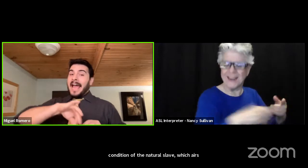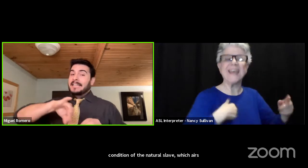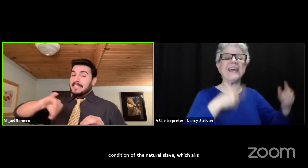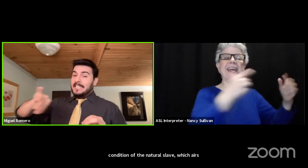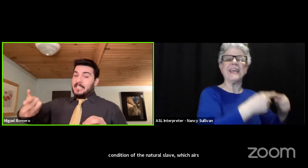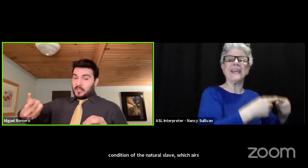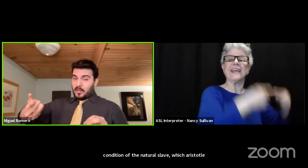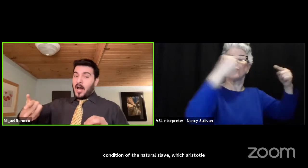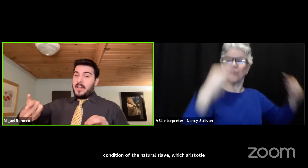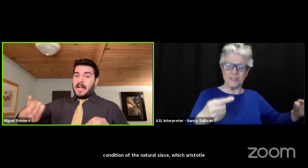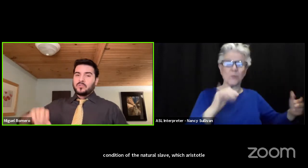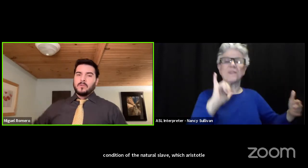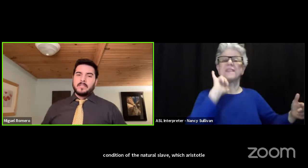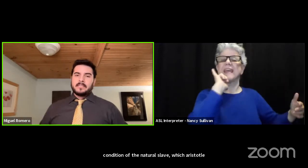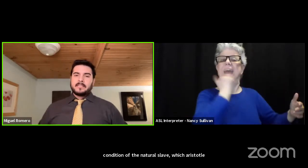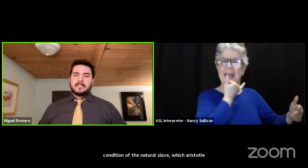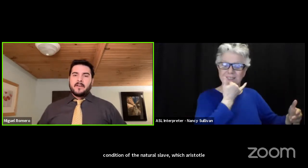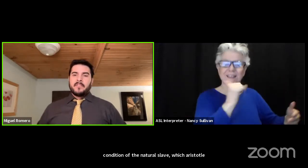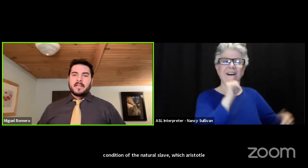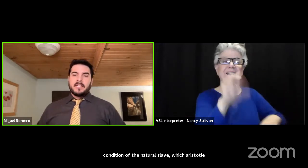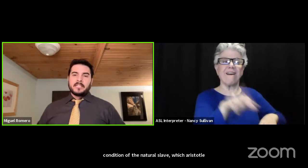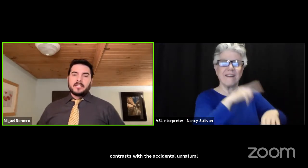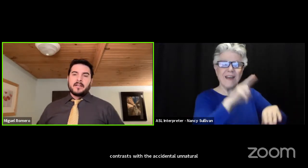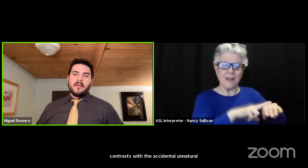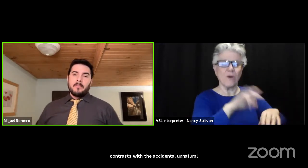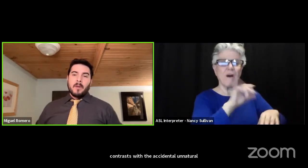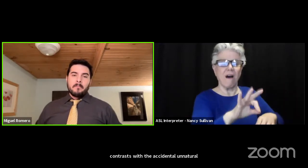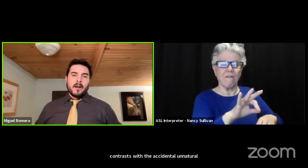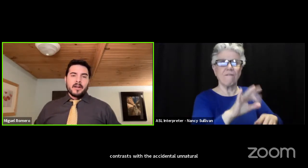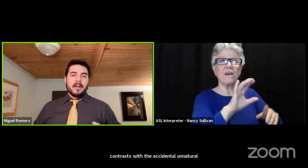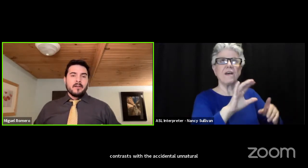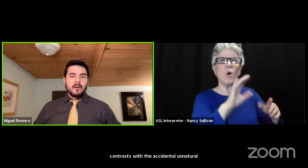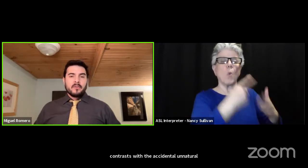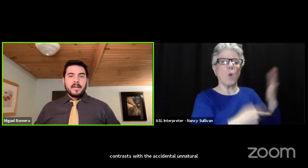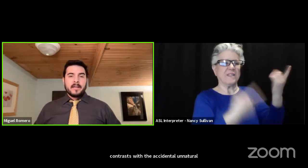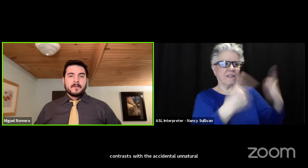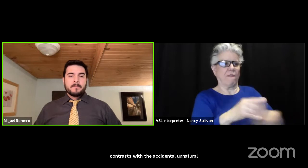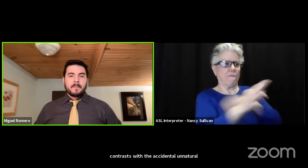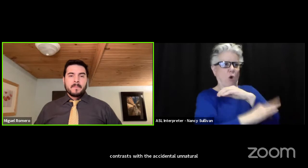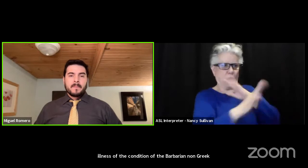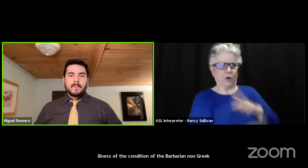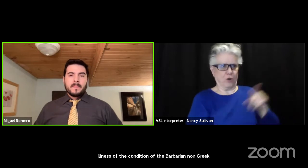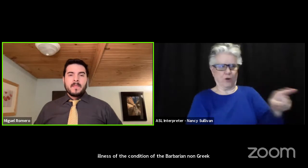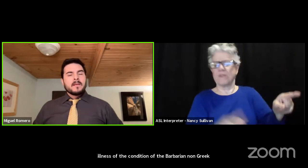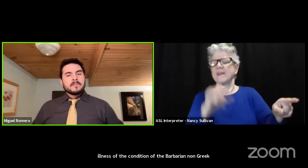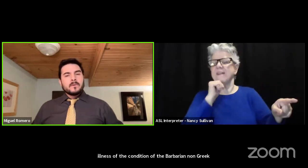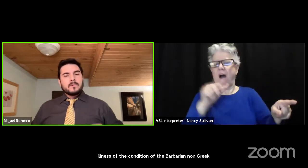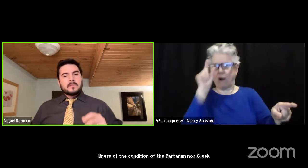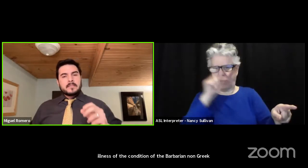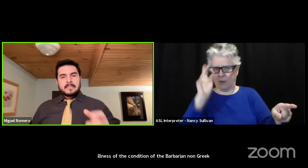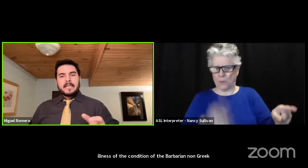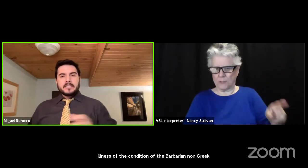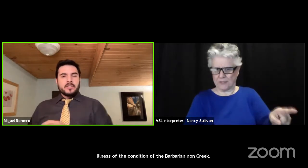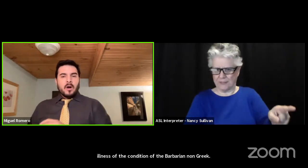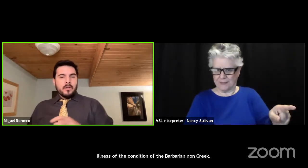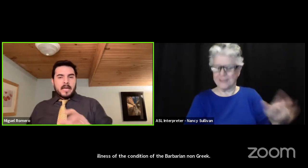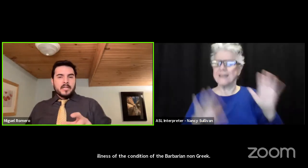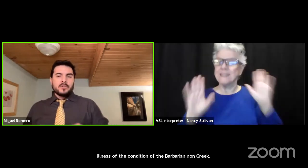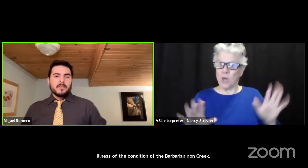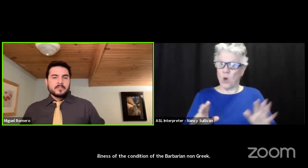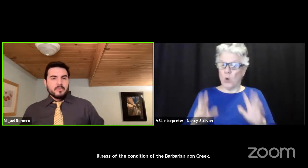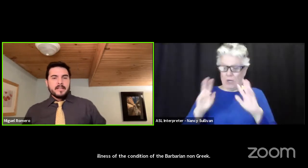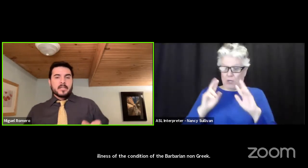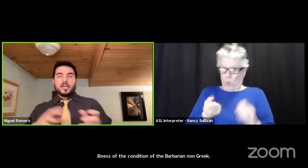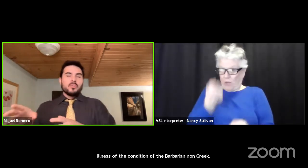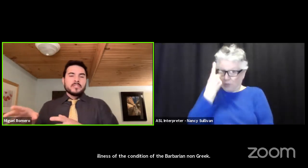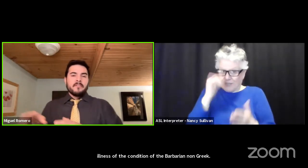the accidental unnaturalness of the condition of the barbarian non-Greek. So to see this, all you got to